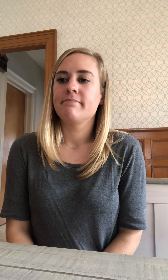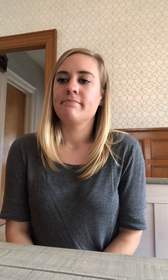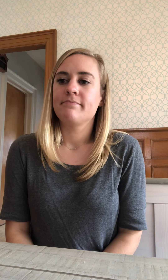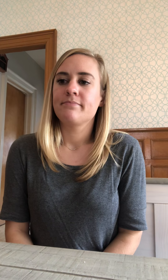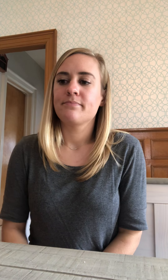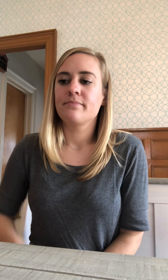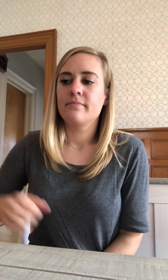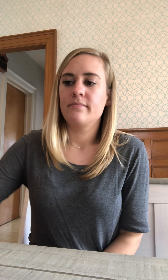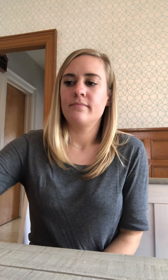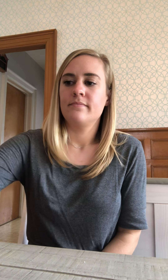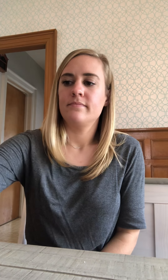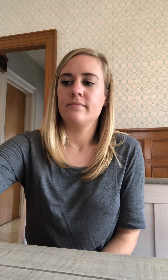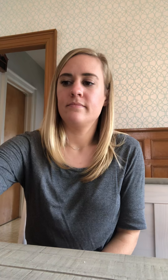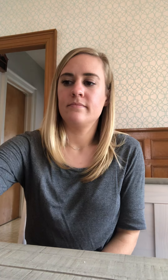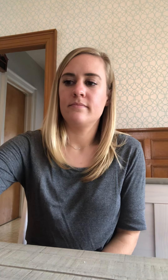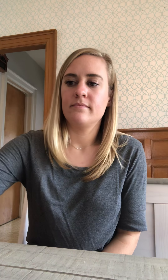So here's a tripod injury on a kid.